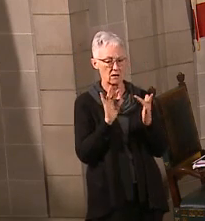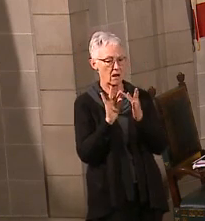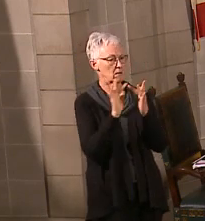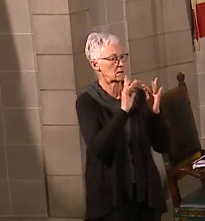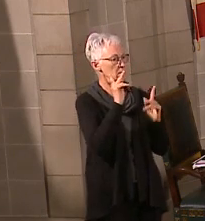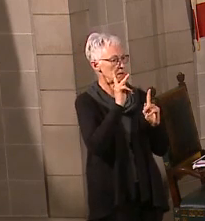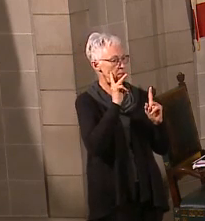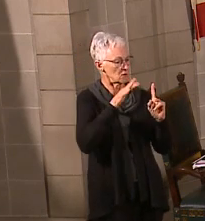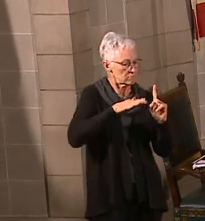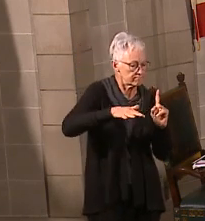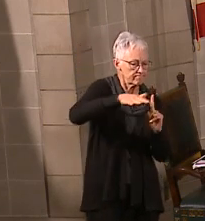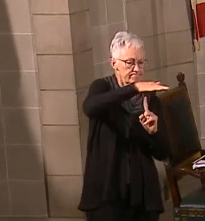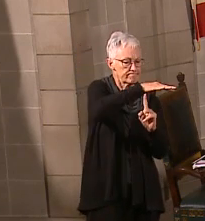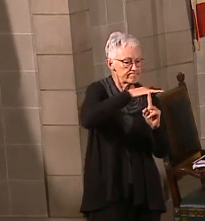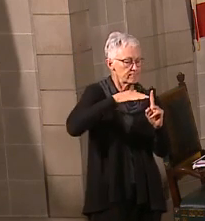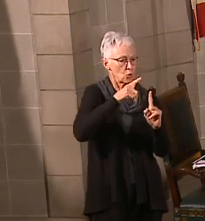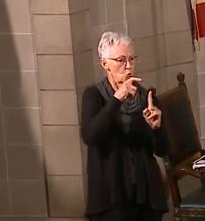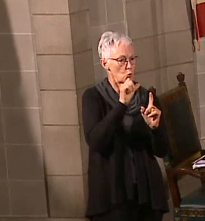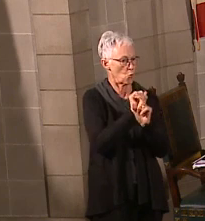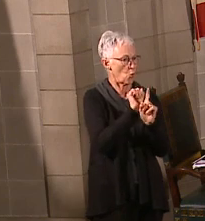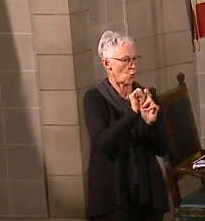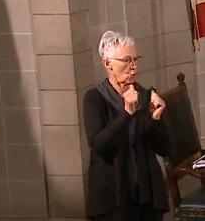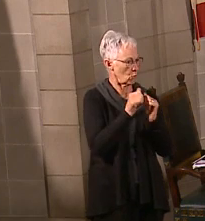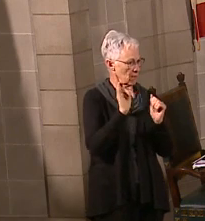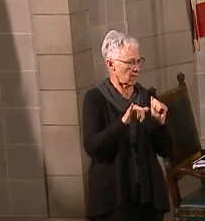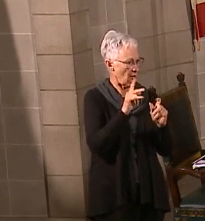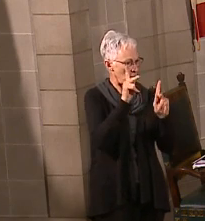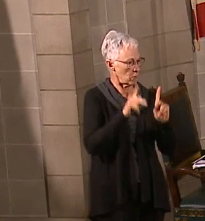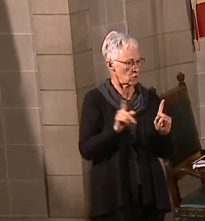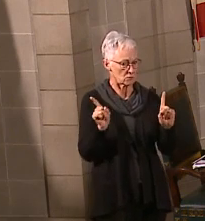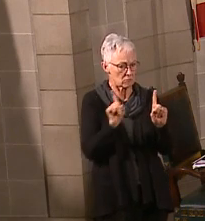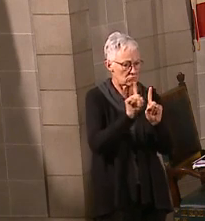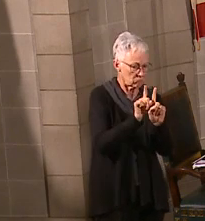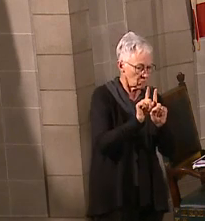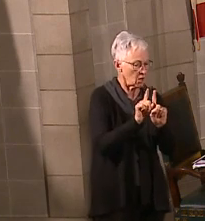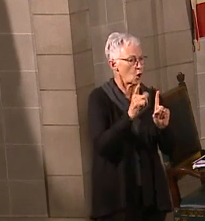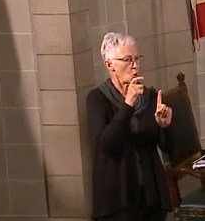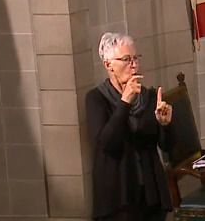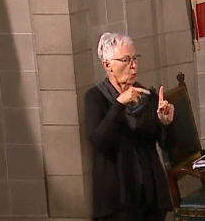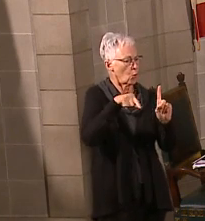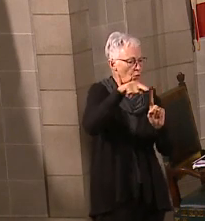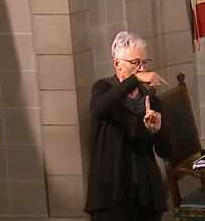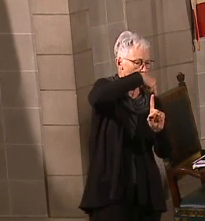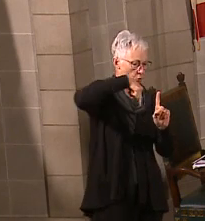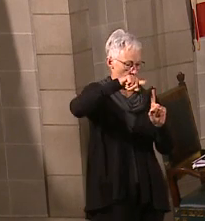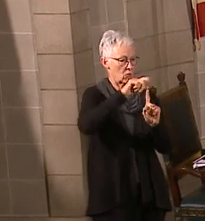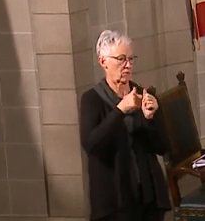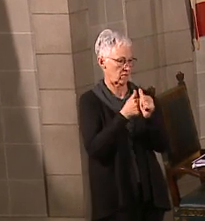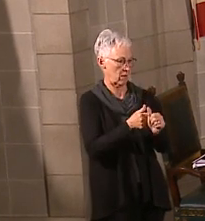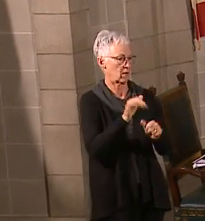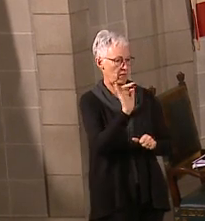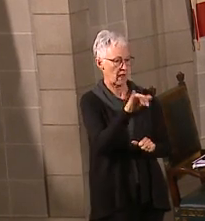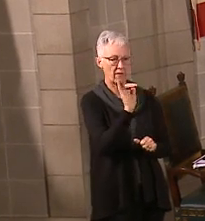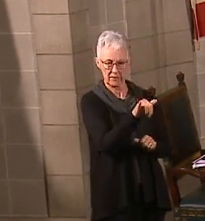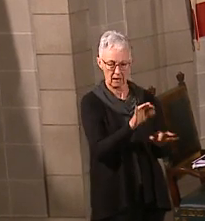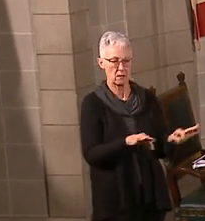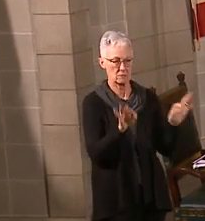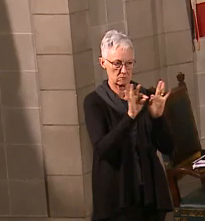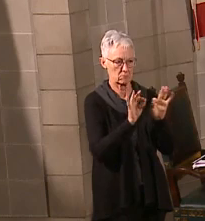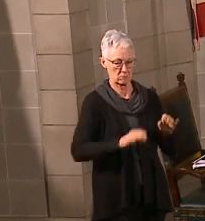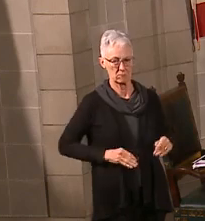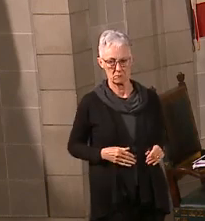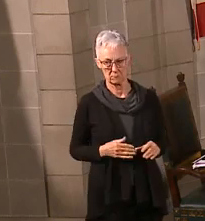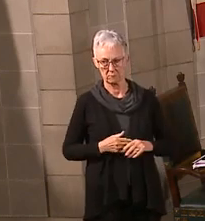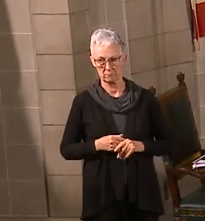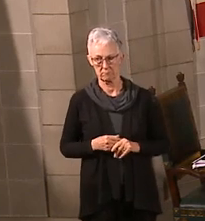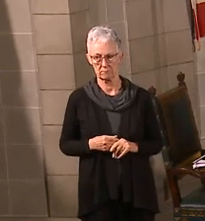picture about what's going on in our state with regard to the spread of the virus. But the real key is going to be focusing on that healthcare system. When will we have